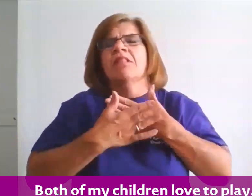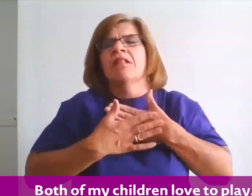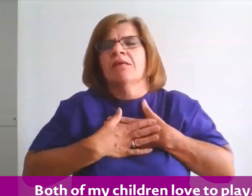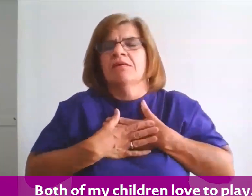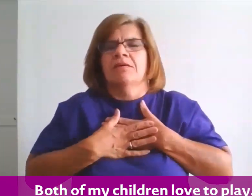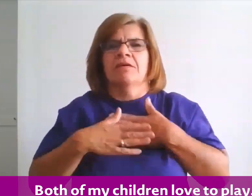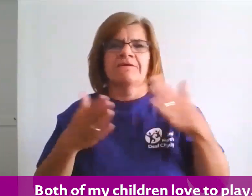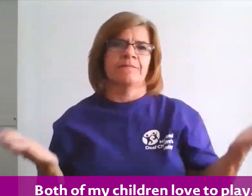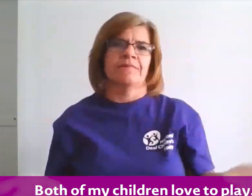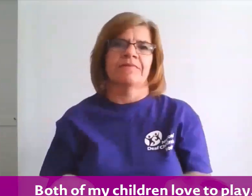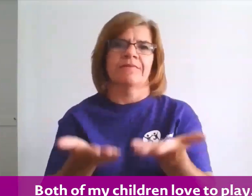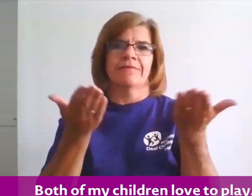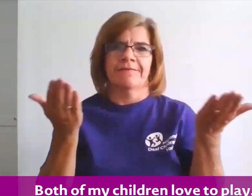Both of my children love to play.